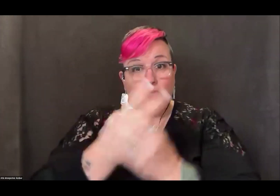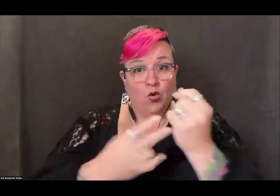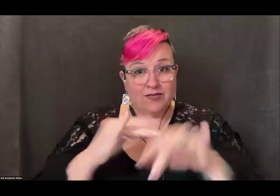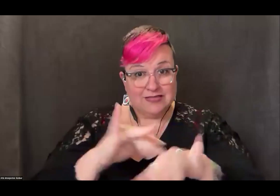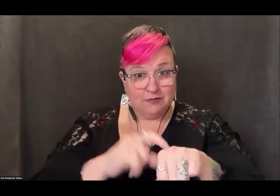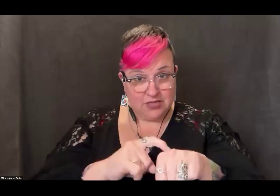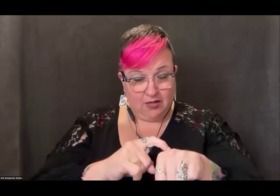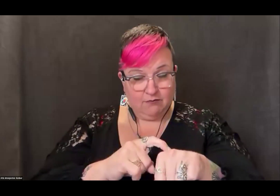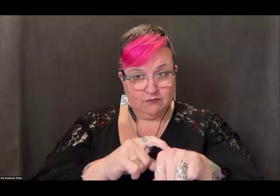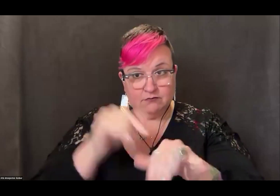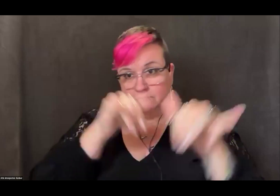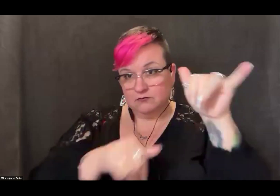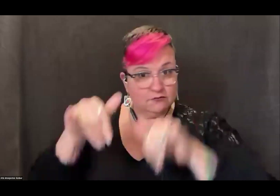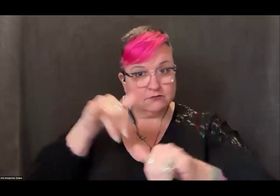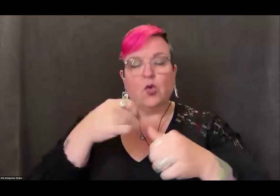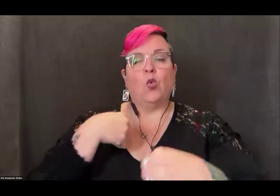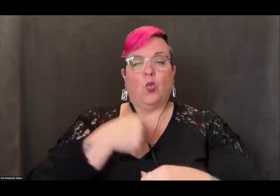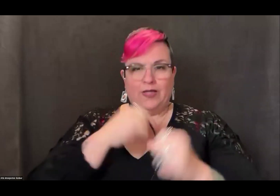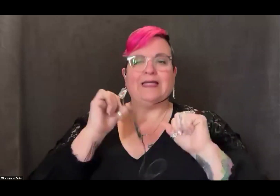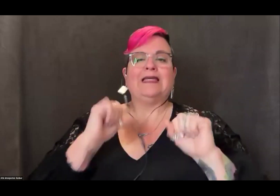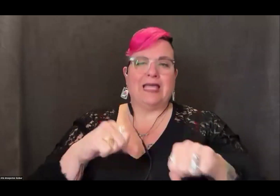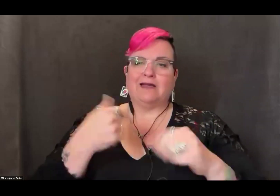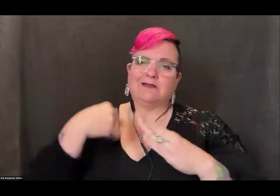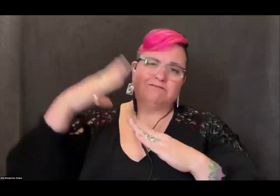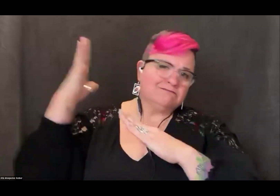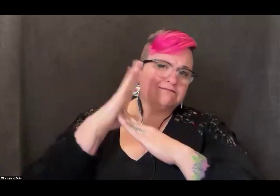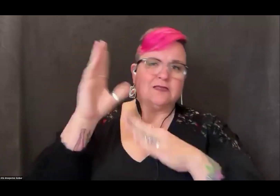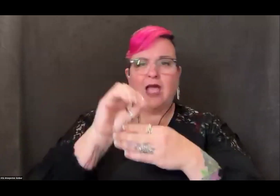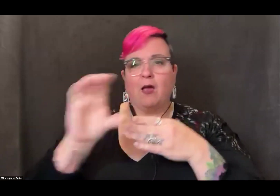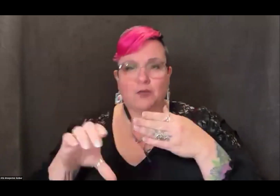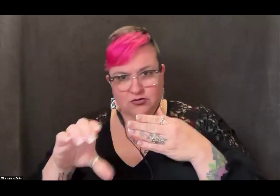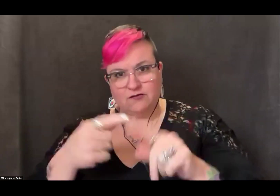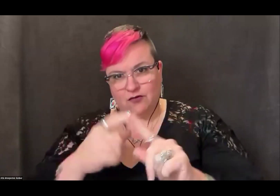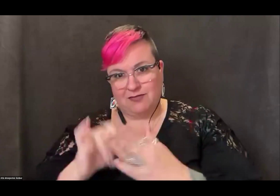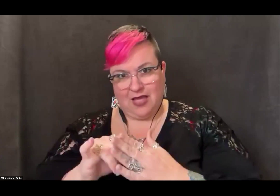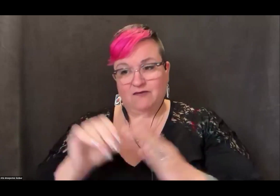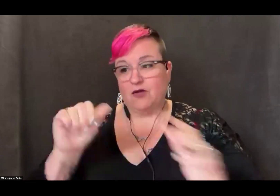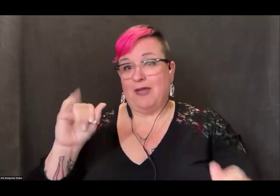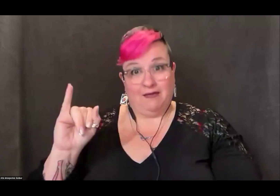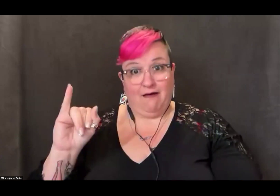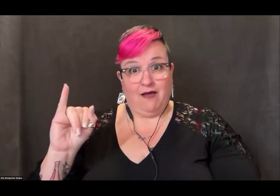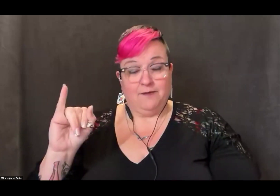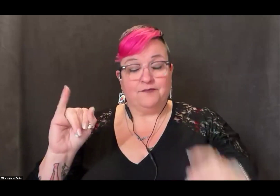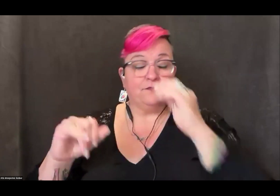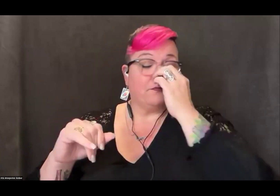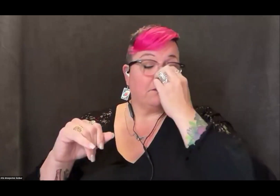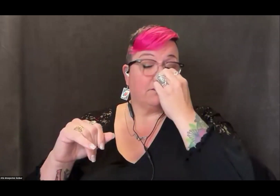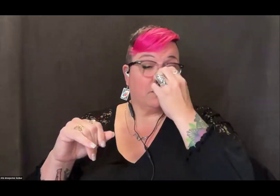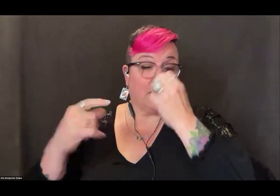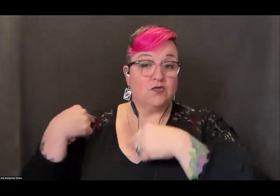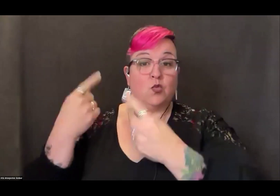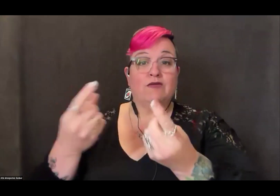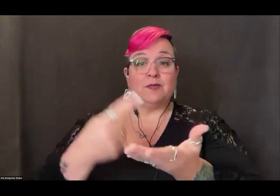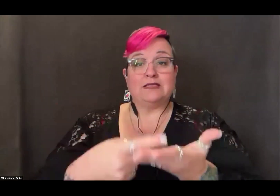things together, we can get some of the best outputs from AI. And as we've been discussing